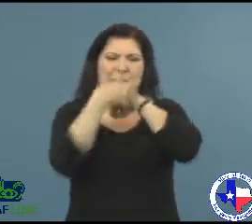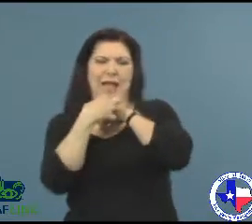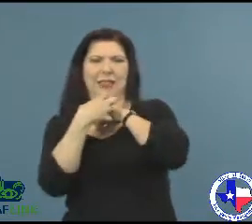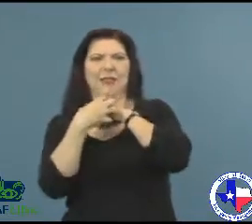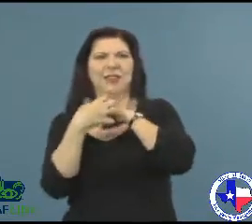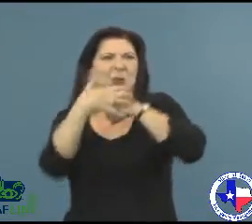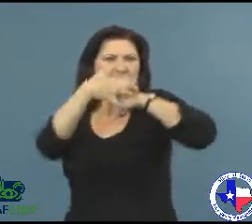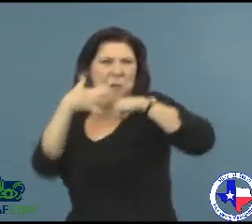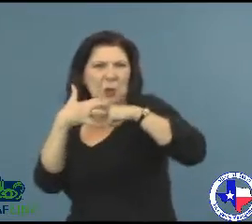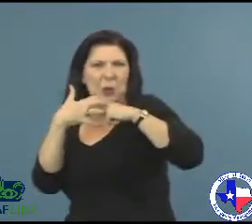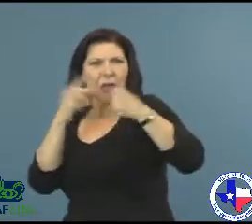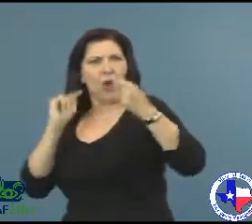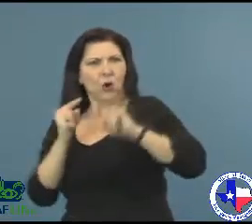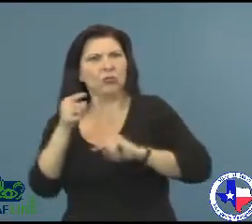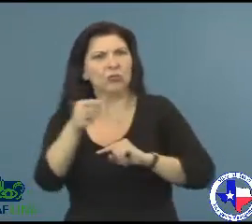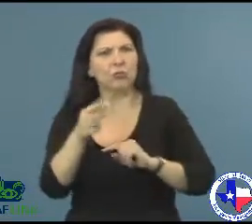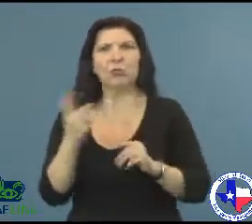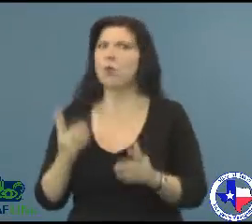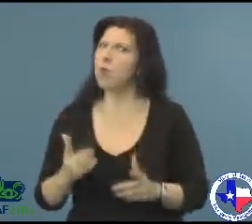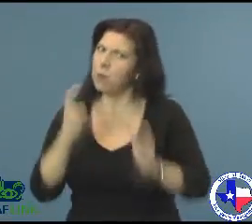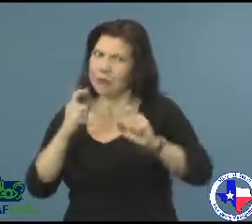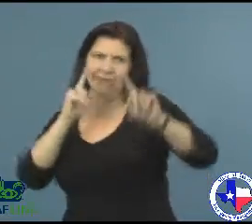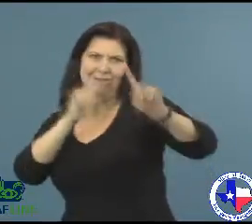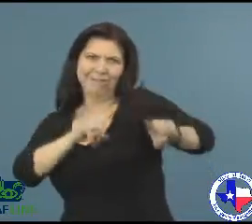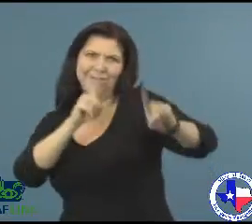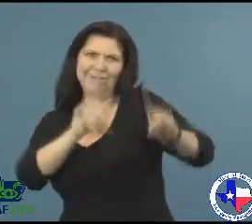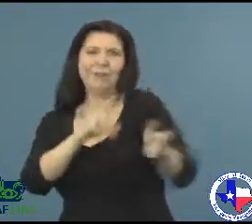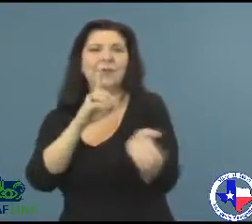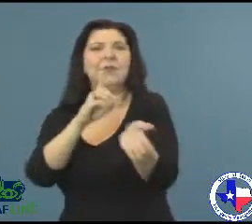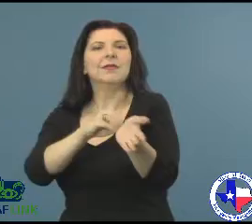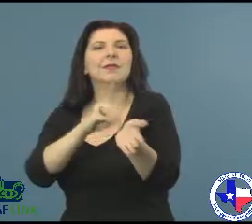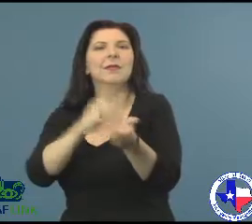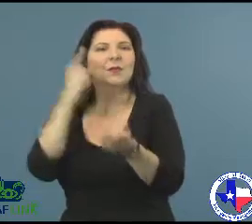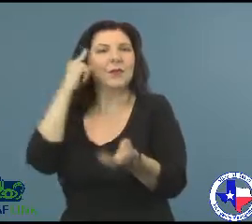Seek immediate treatment if bitten or injured by an animal.